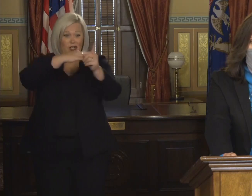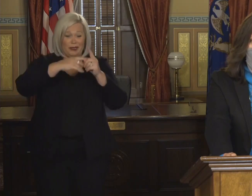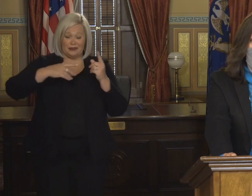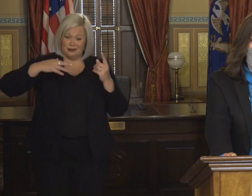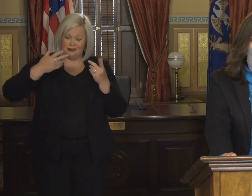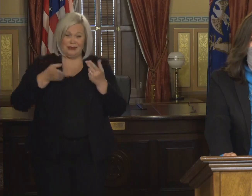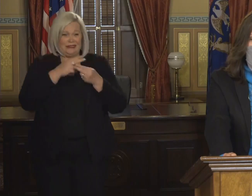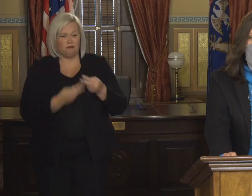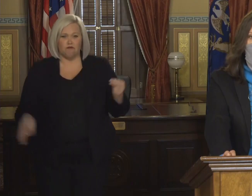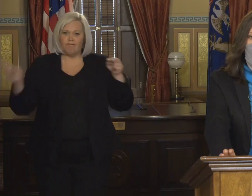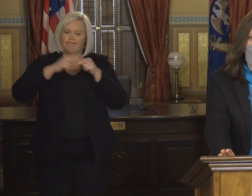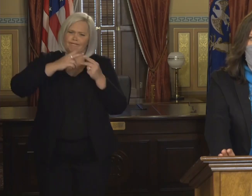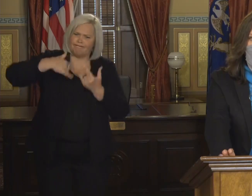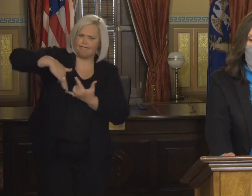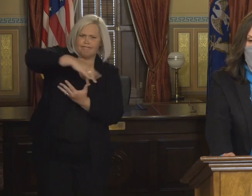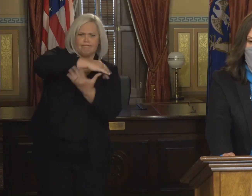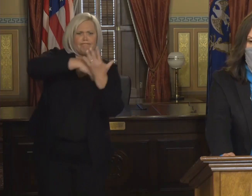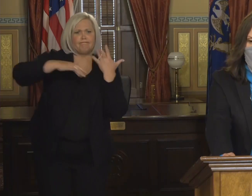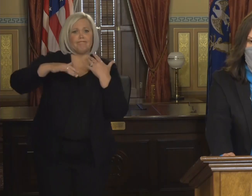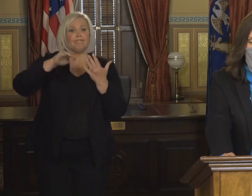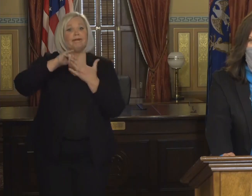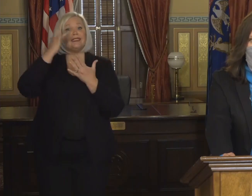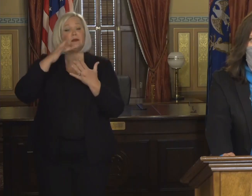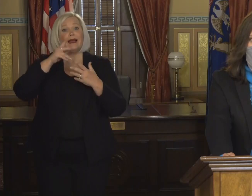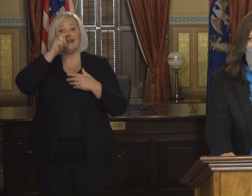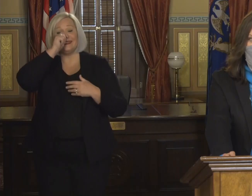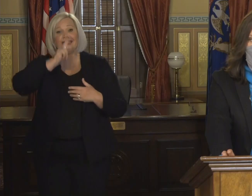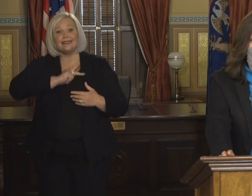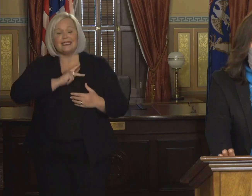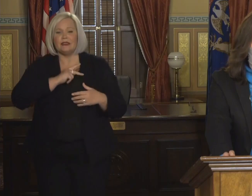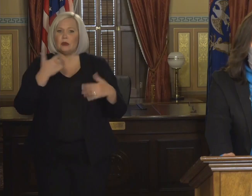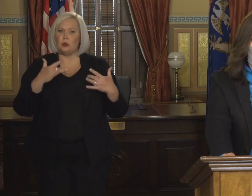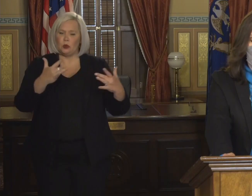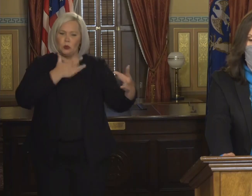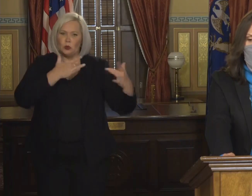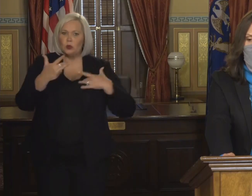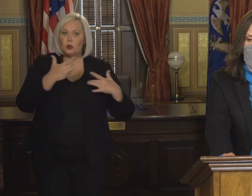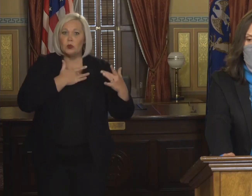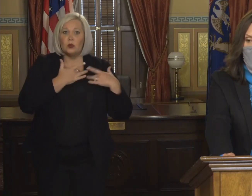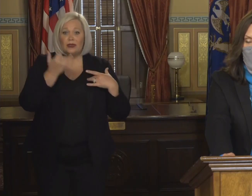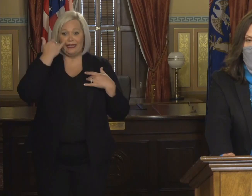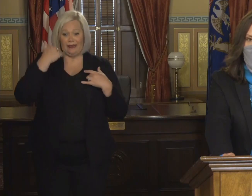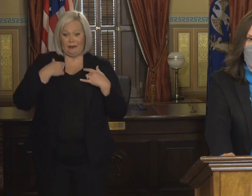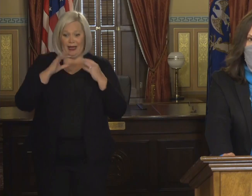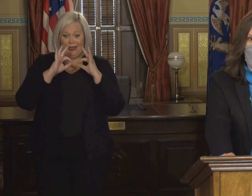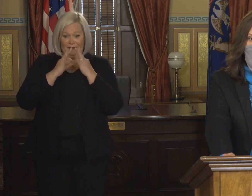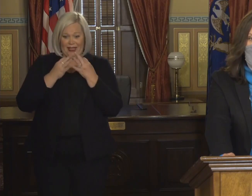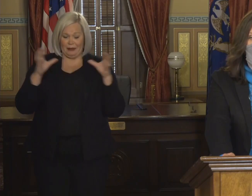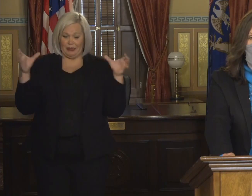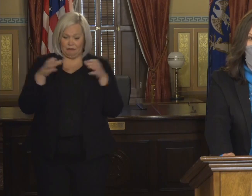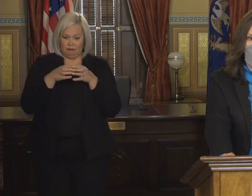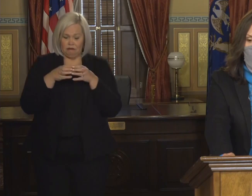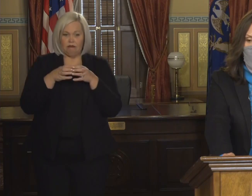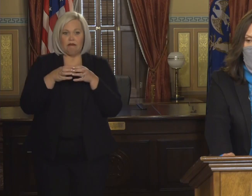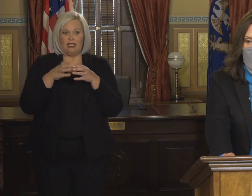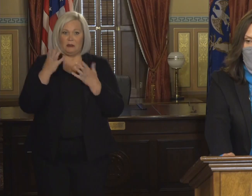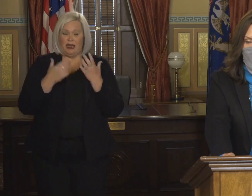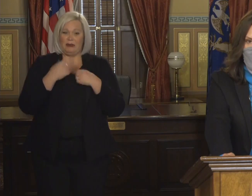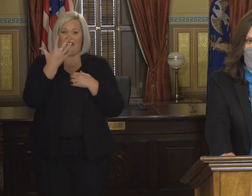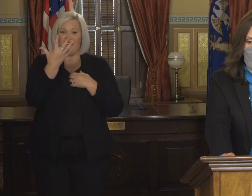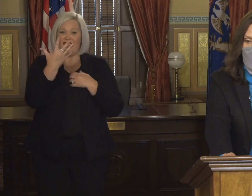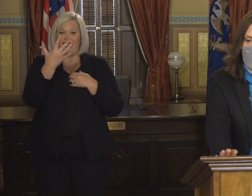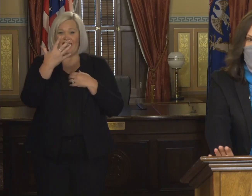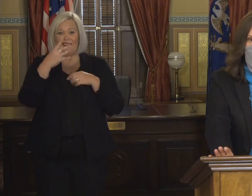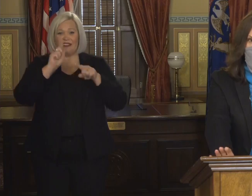of spread. That's why Thanksgiving is so concerning. I can tell you in my family, we would be combining generally at least